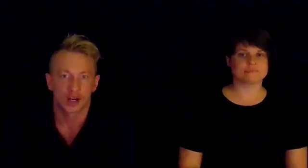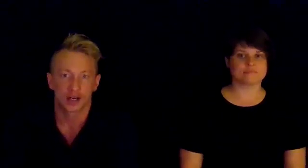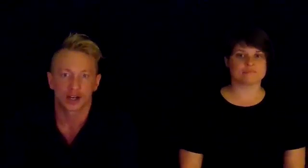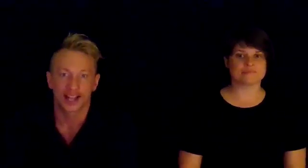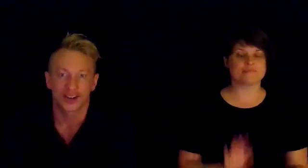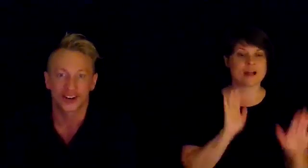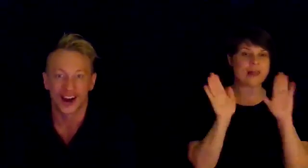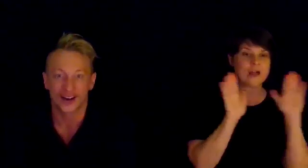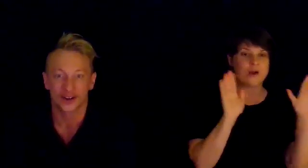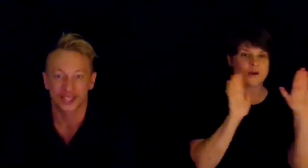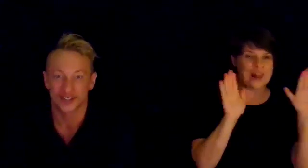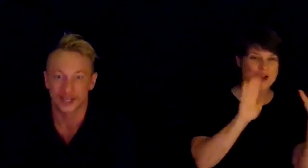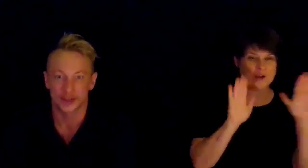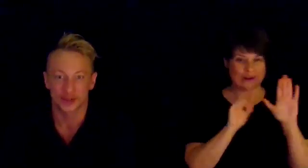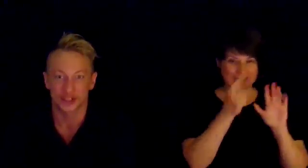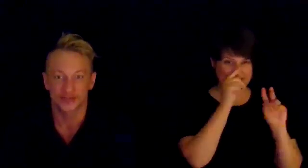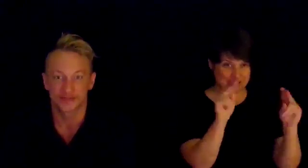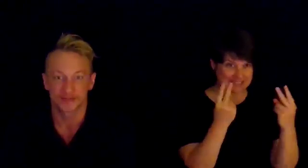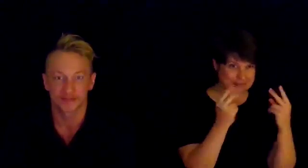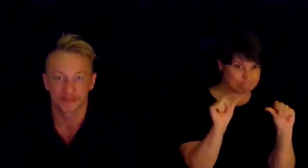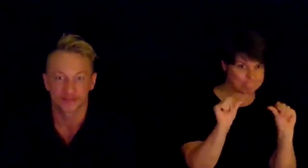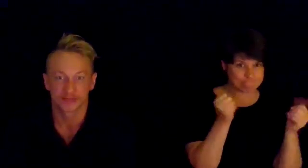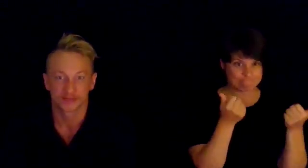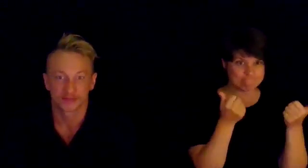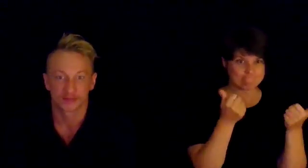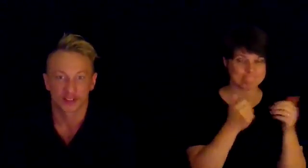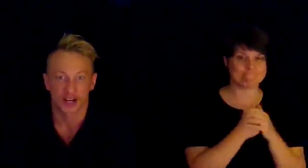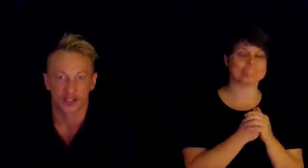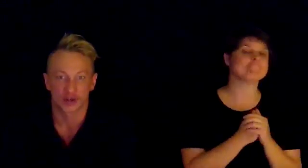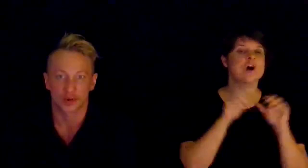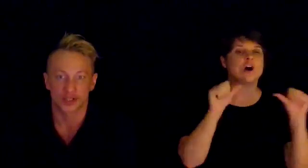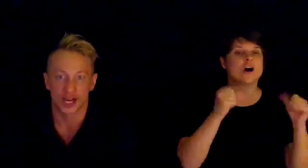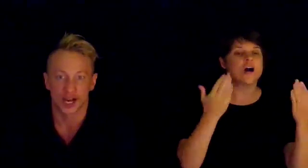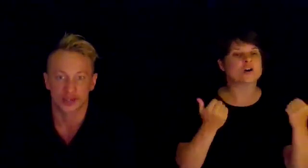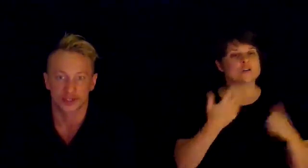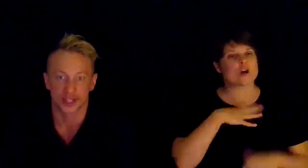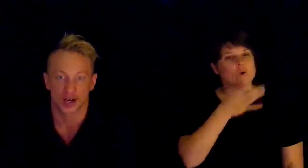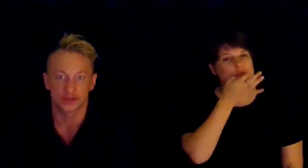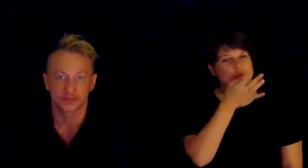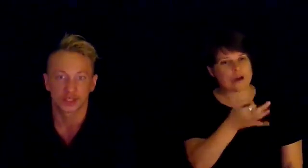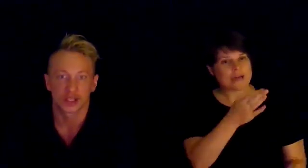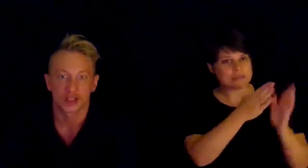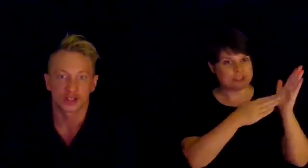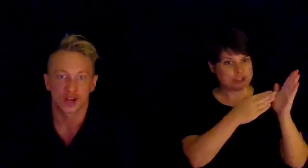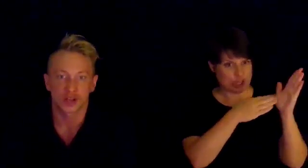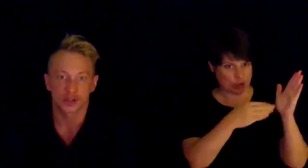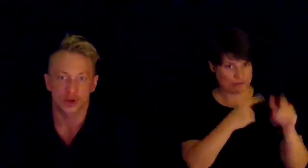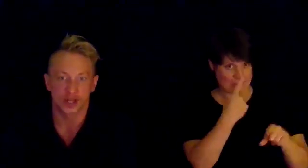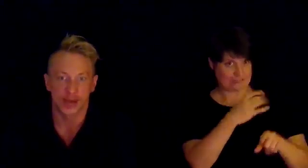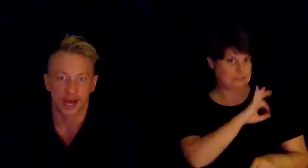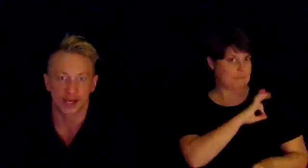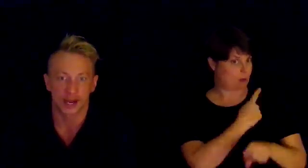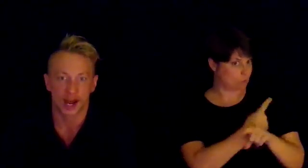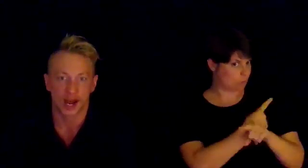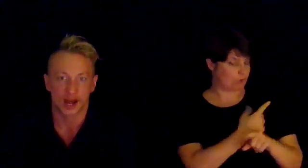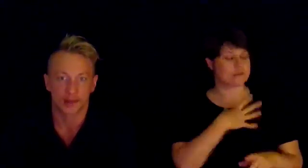so, hello, hi all. Can you see me all good? All right, cool. I wanted to ask Michelle. So you were